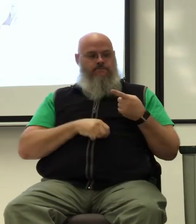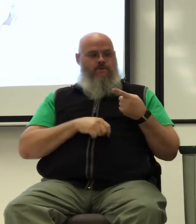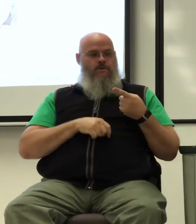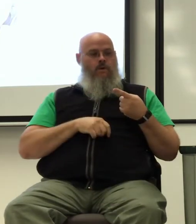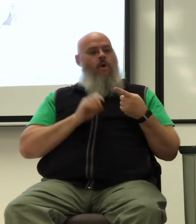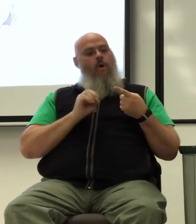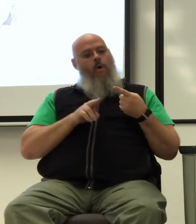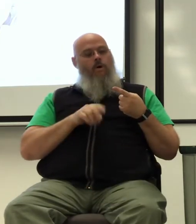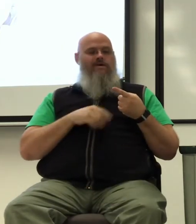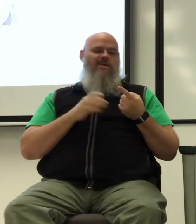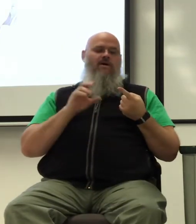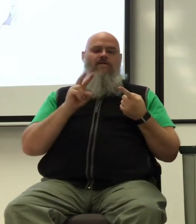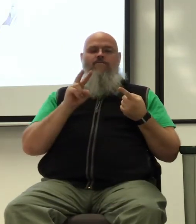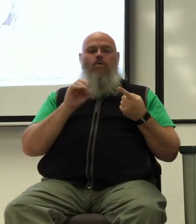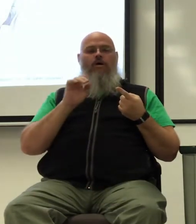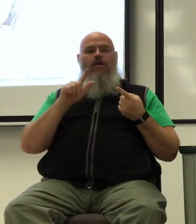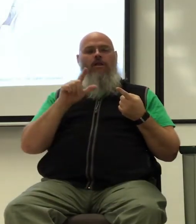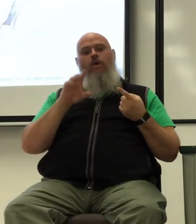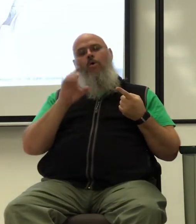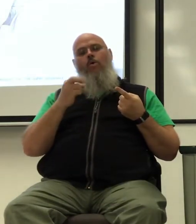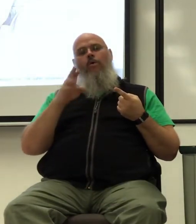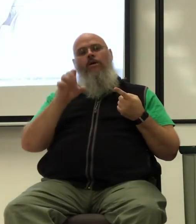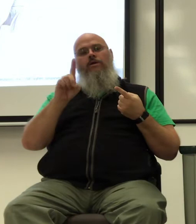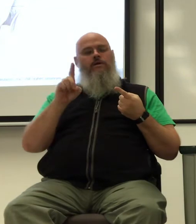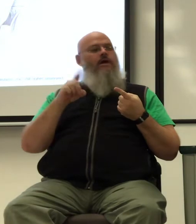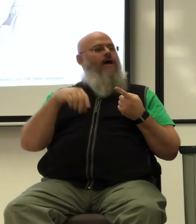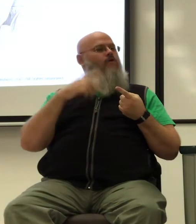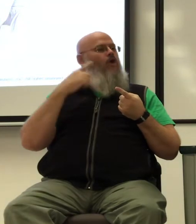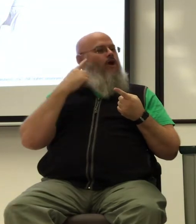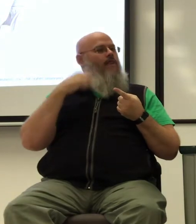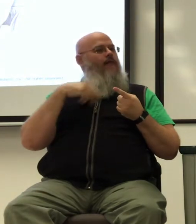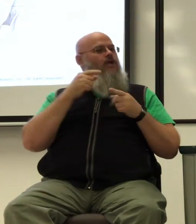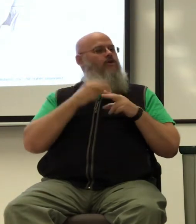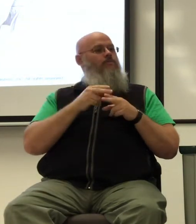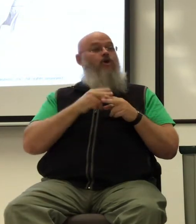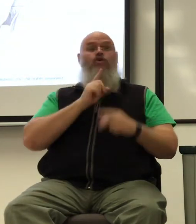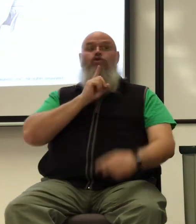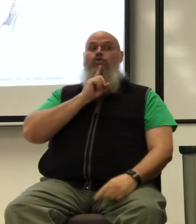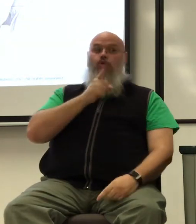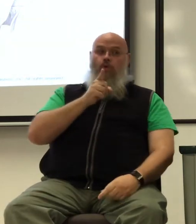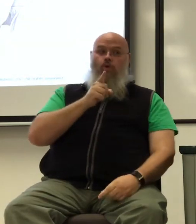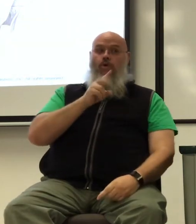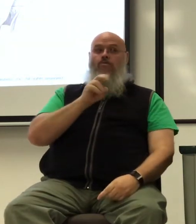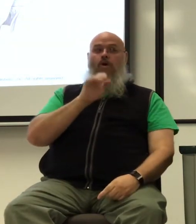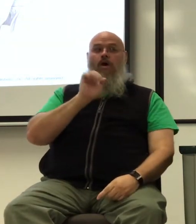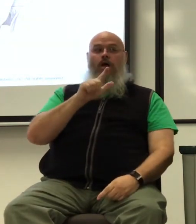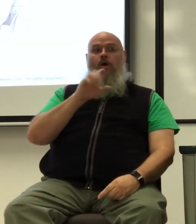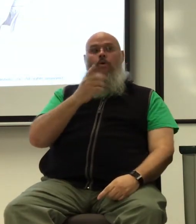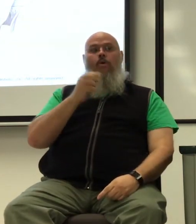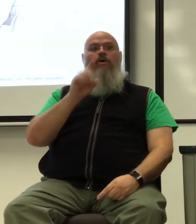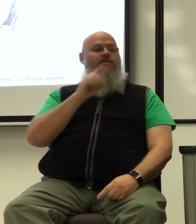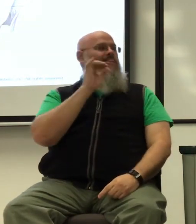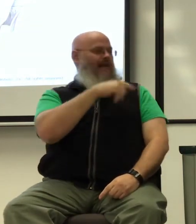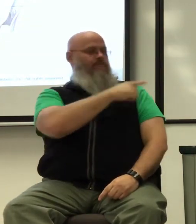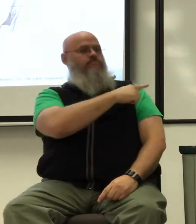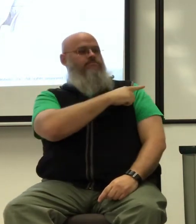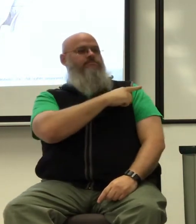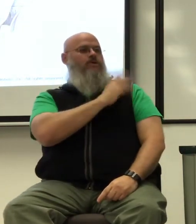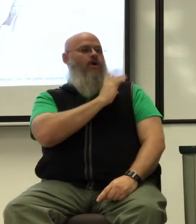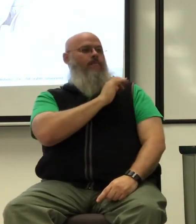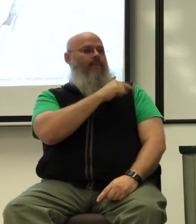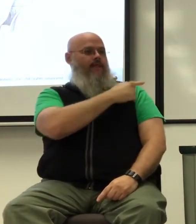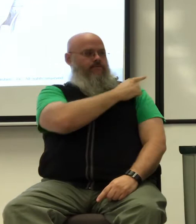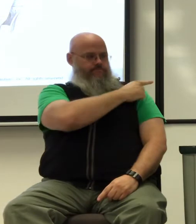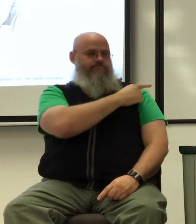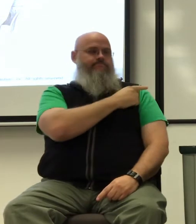or vocal cord, have you ever seen the term true vocal cord? They're referring to these. So you can also call